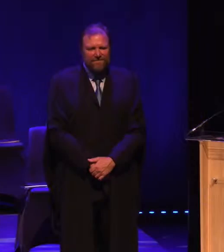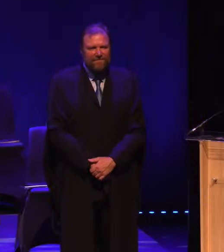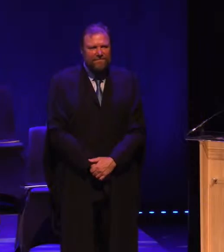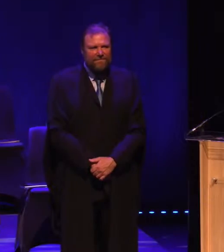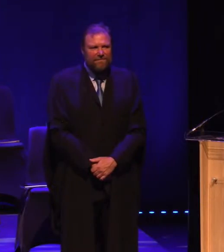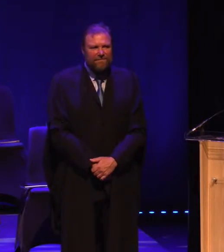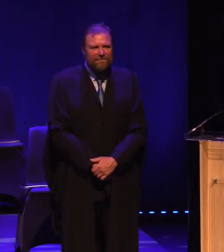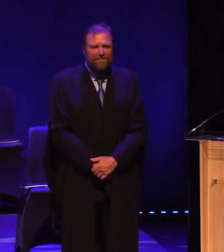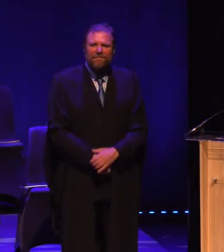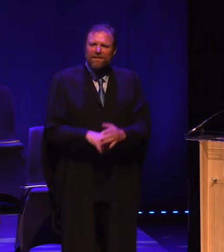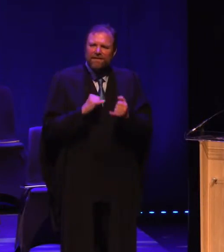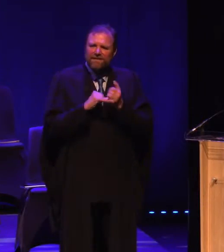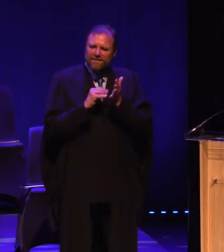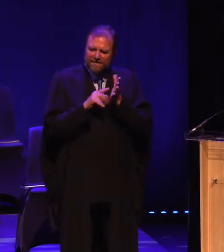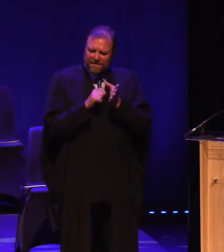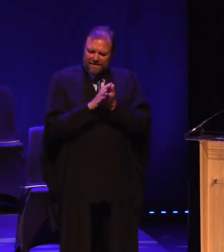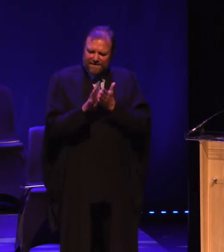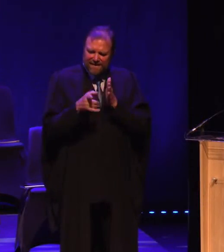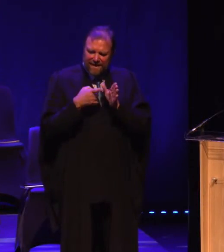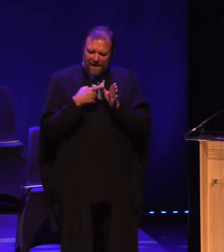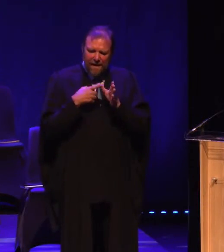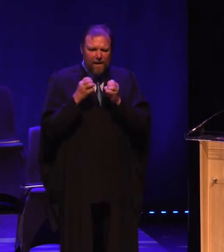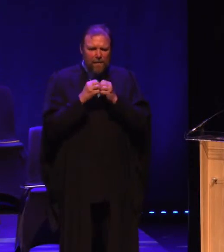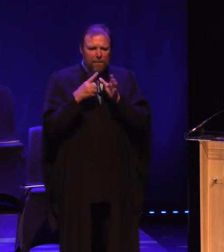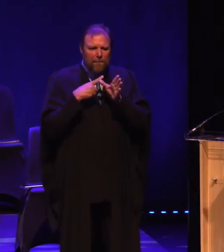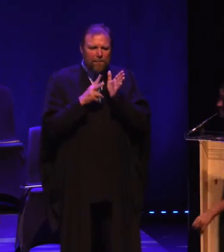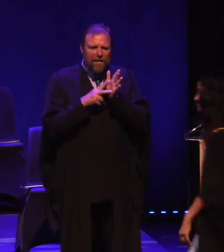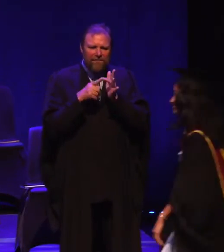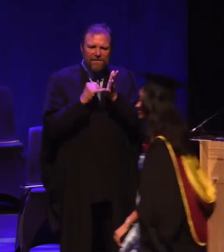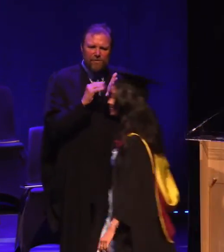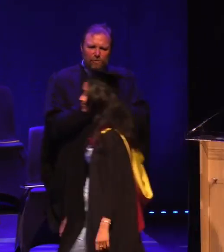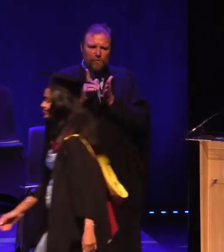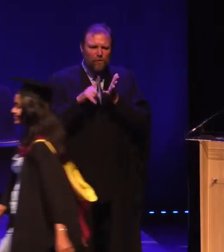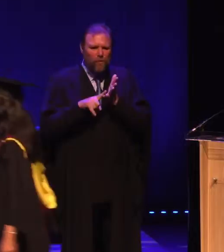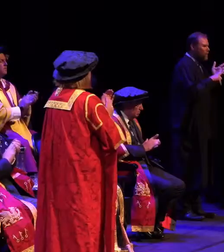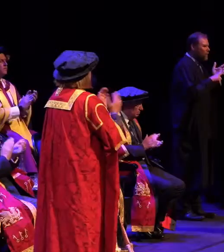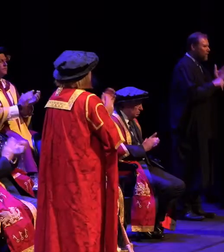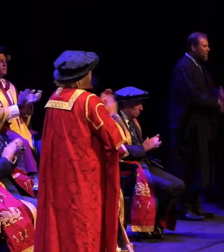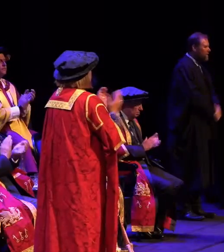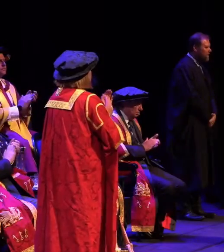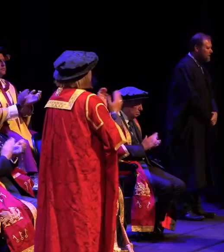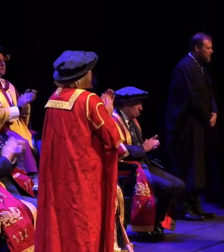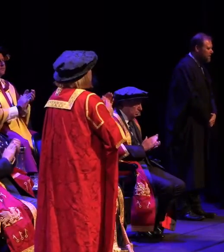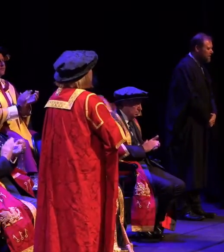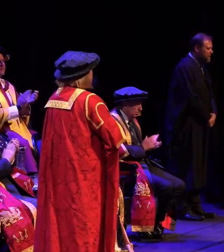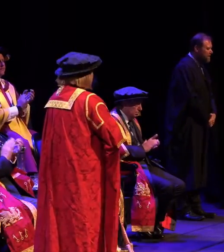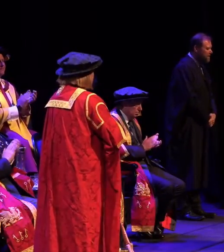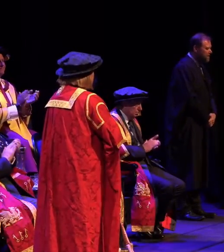Sneha Rahul Bavishi.